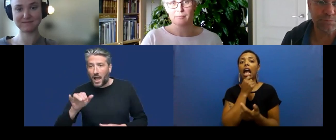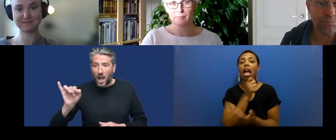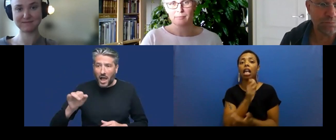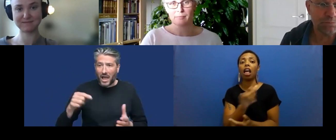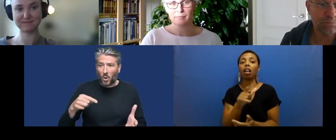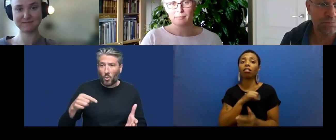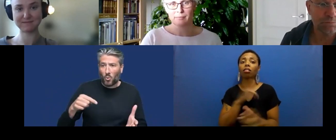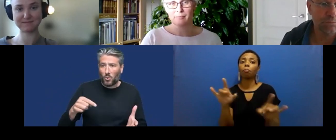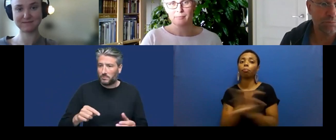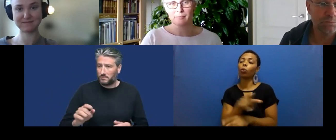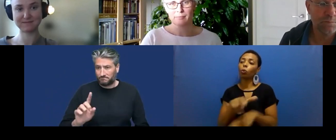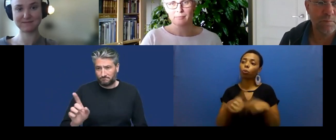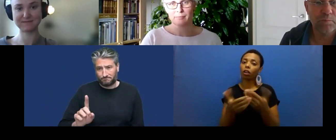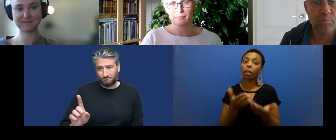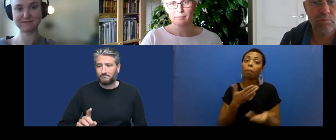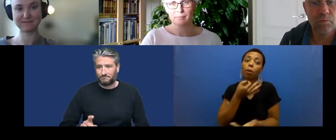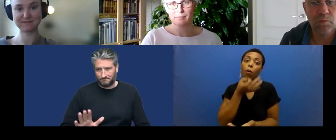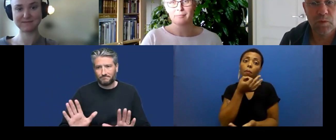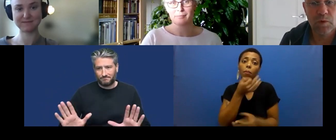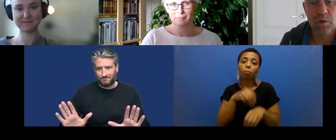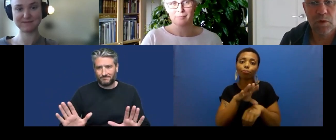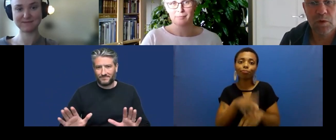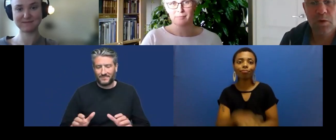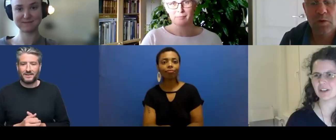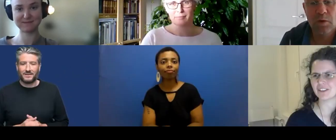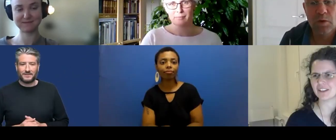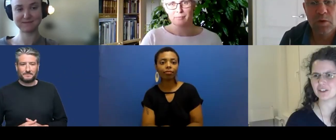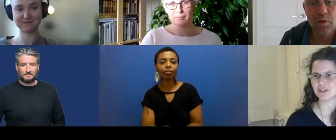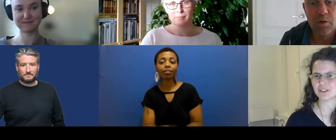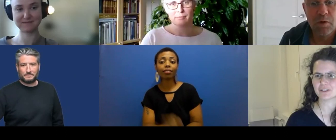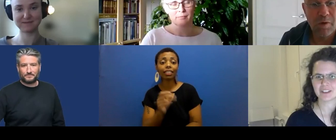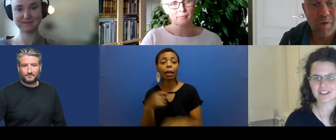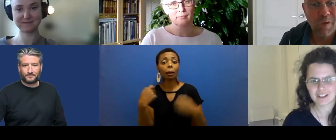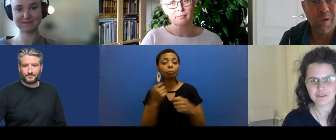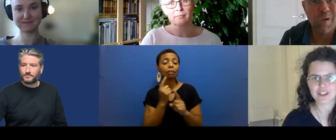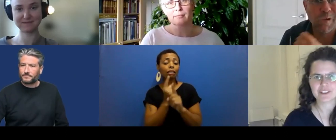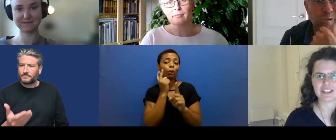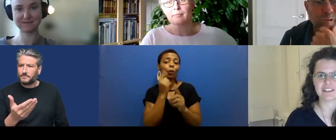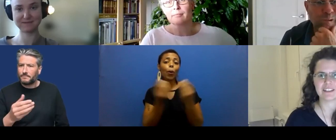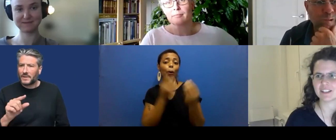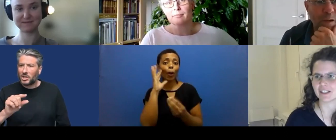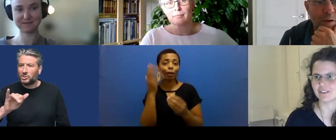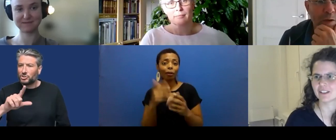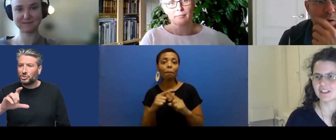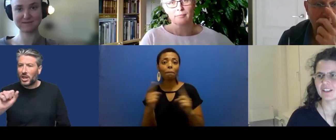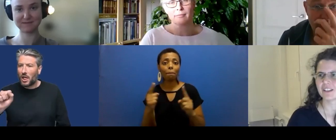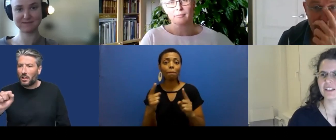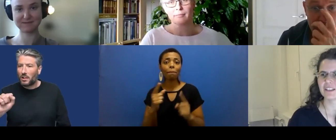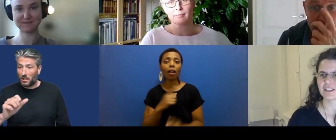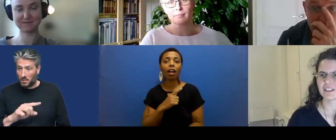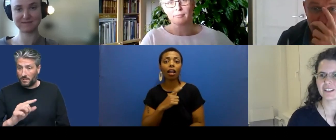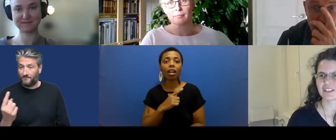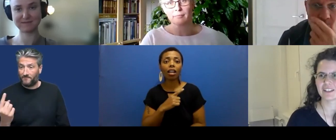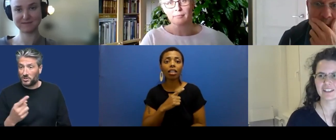advice. It's not a magical solution. I don't know. I think Gilles was first and then Danielle.